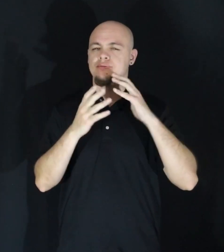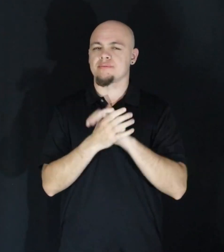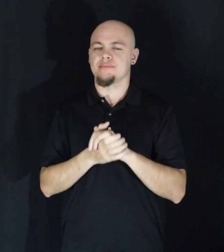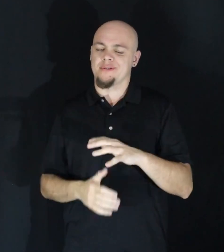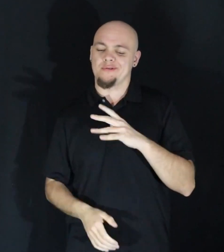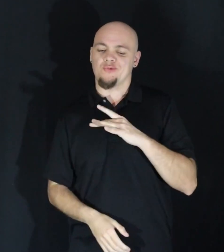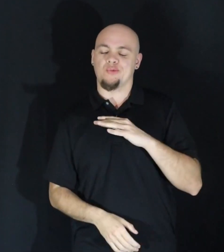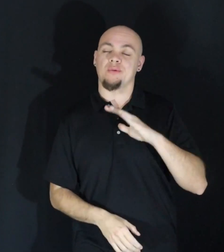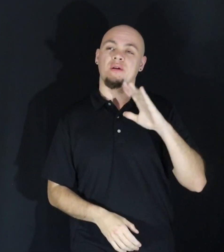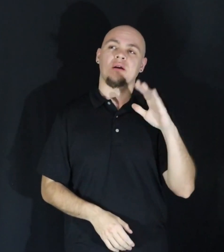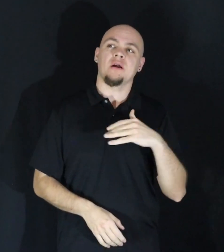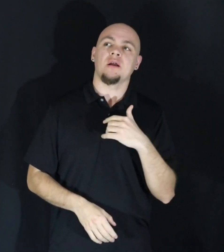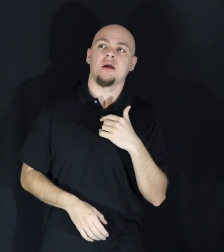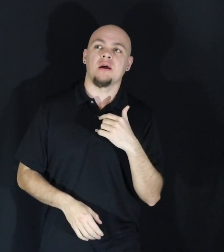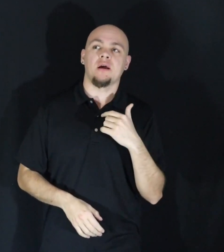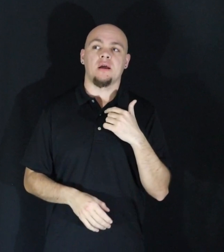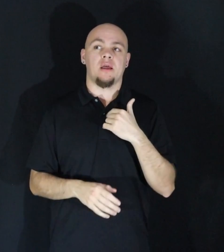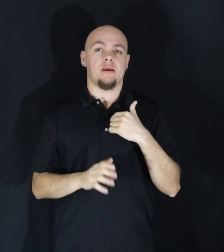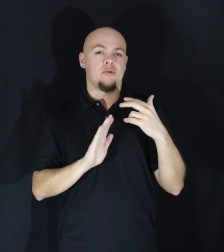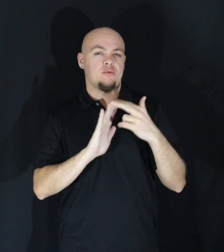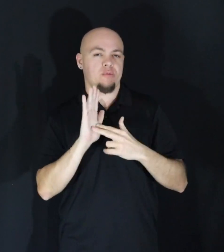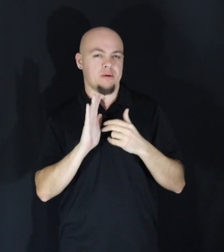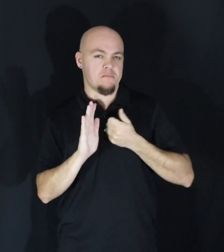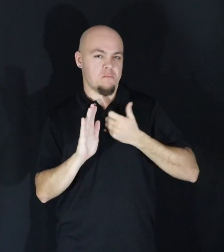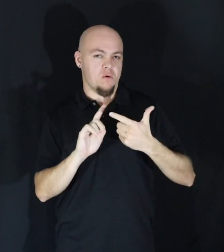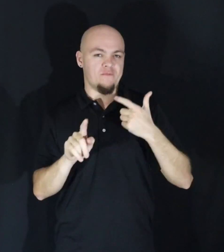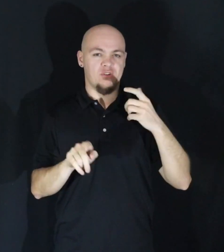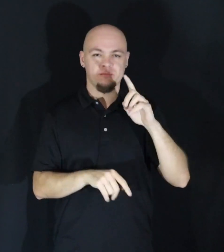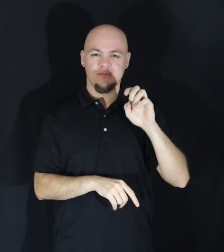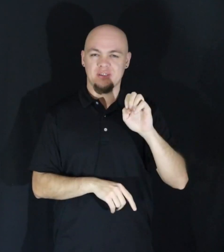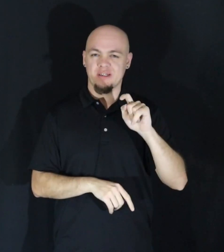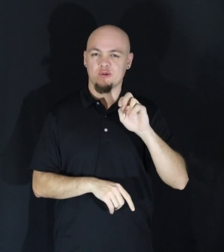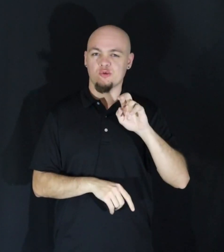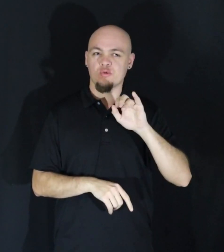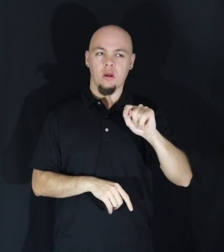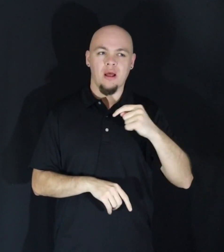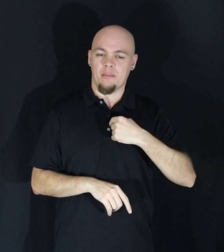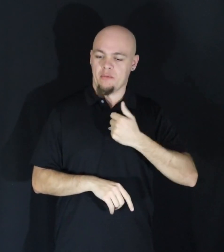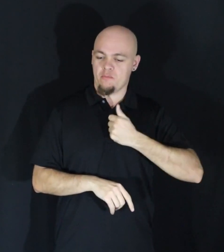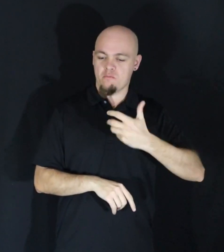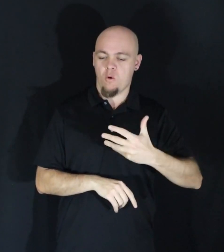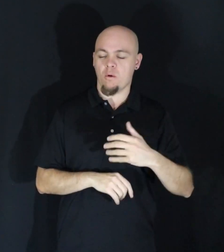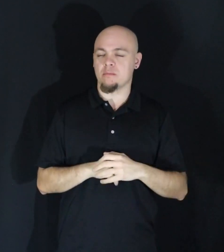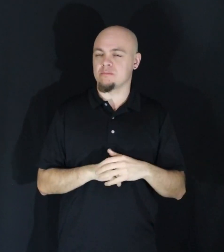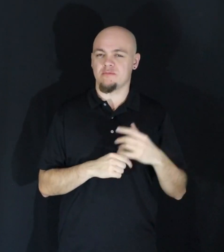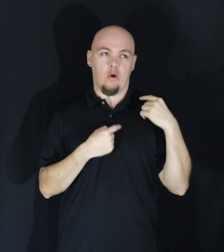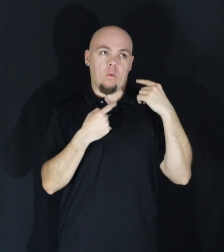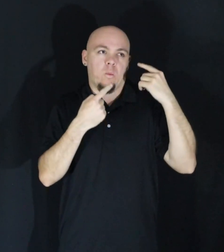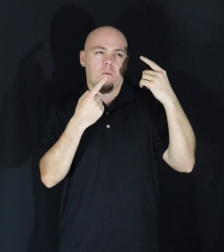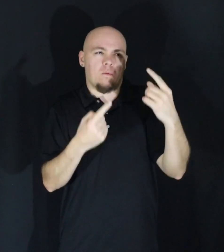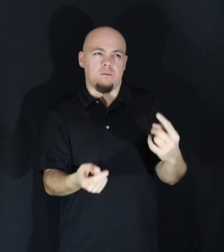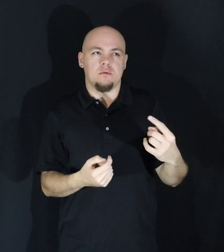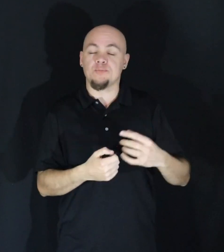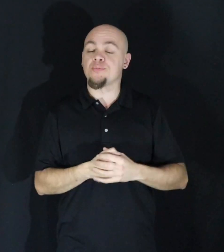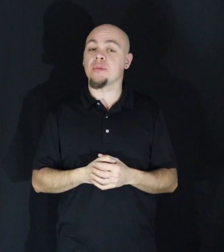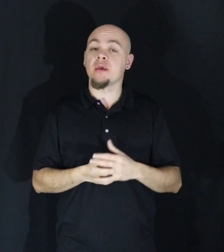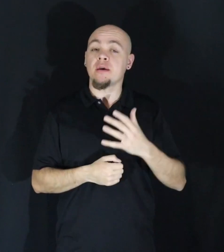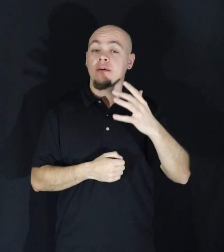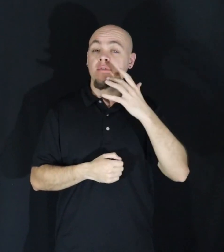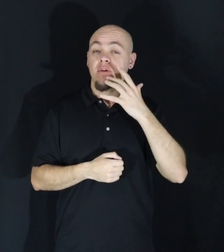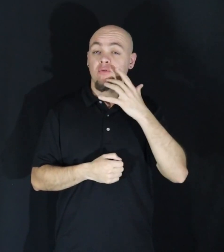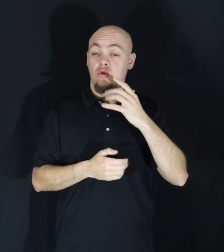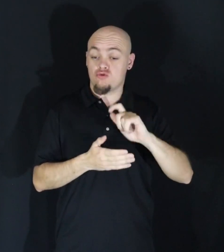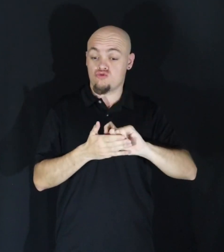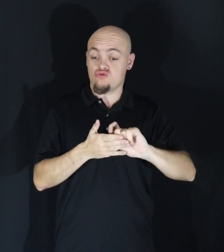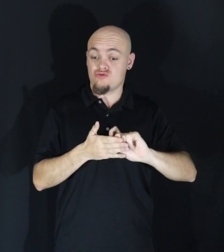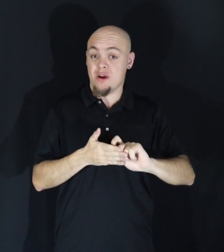Cool. All right, so I'm gonna read some Detroit poems. My favorite thing to write about, I'm a poet, I've been a poet for a long time. But my favorite things to write about